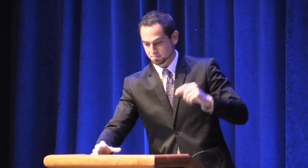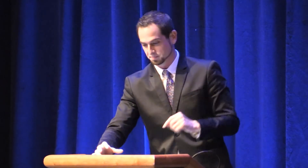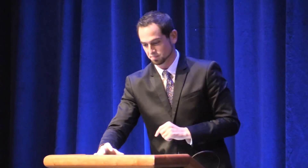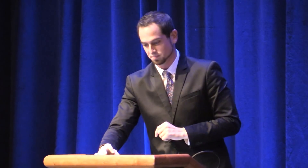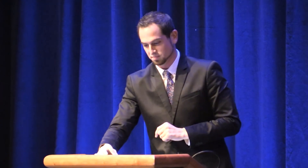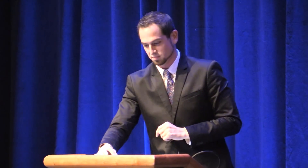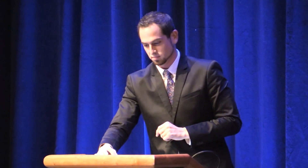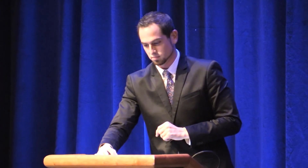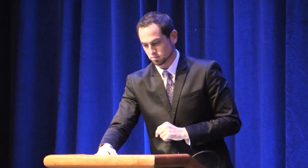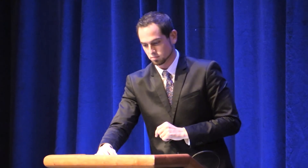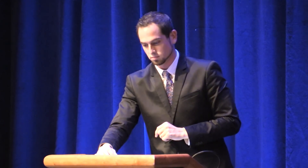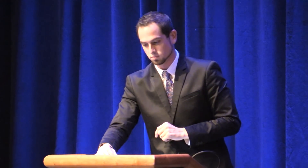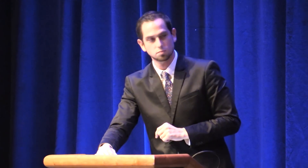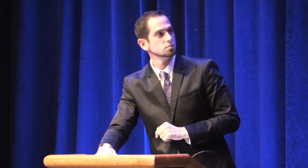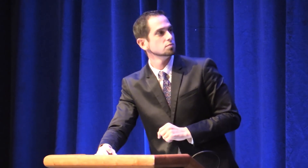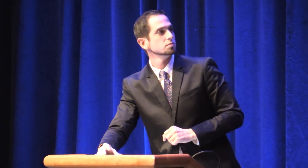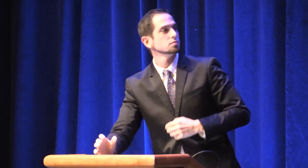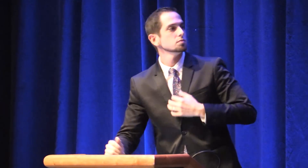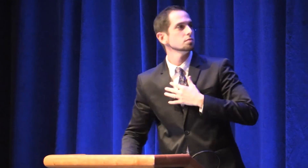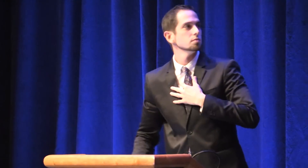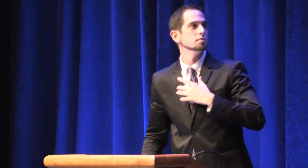how long we still have to go here.